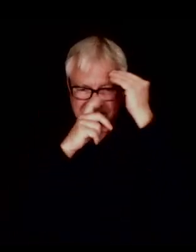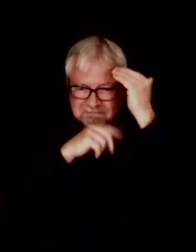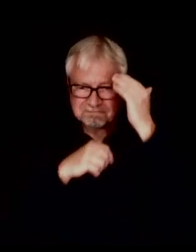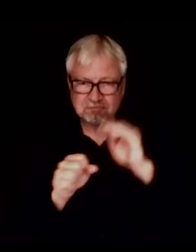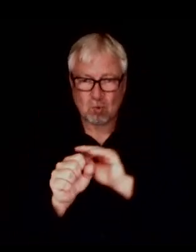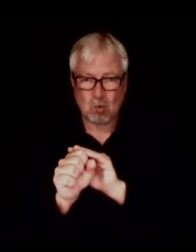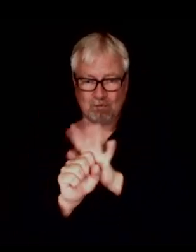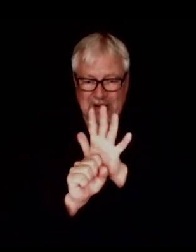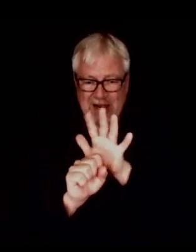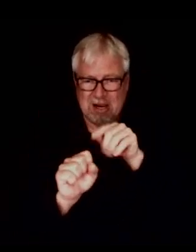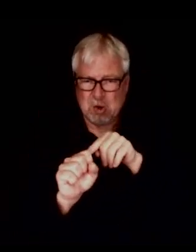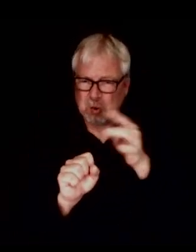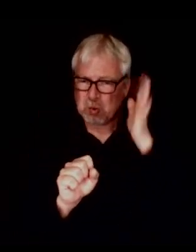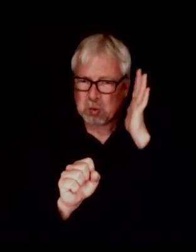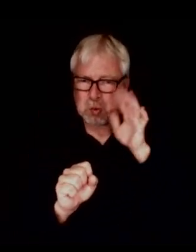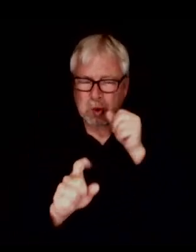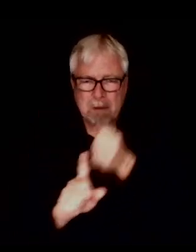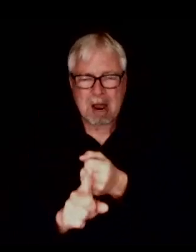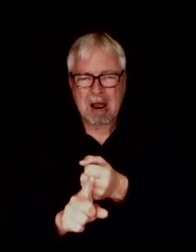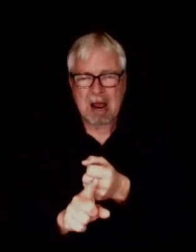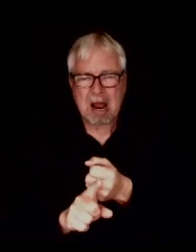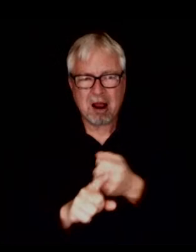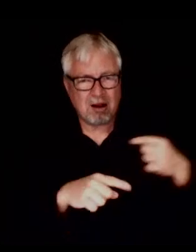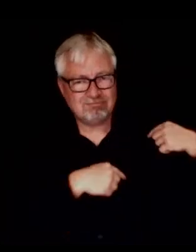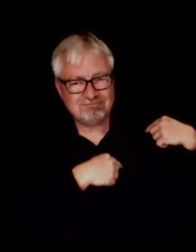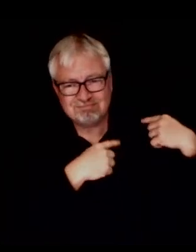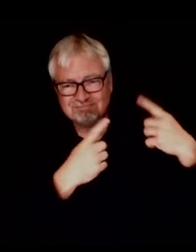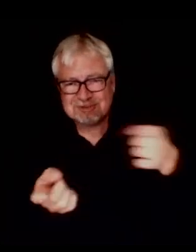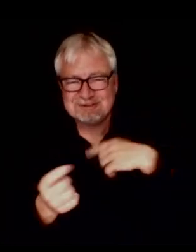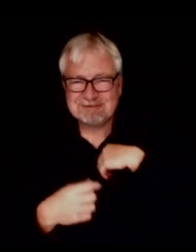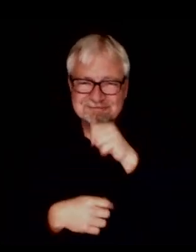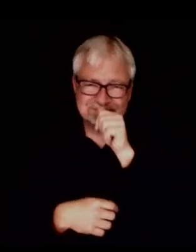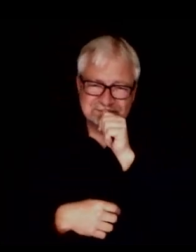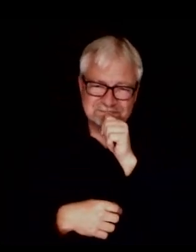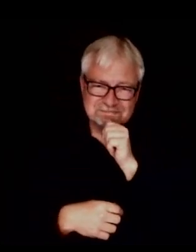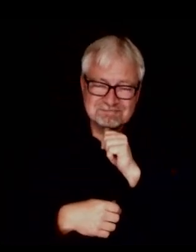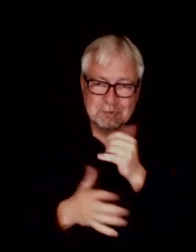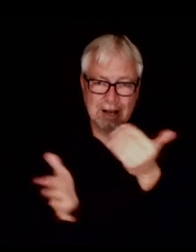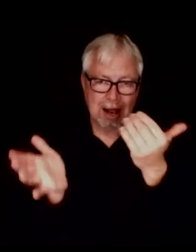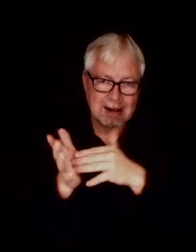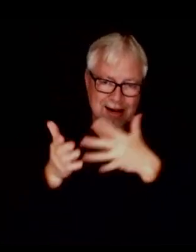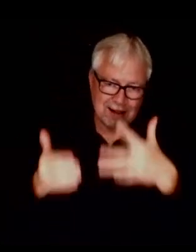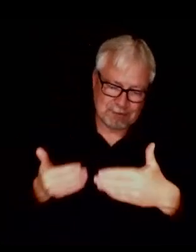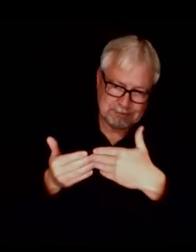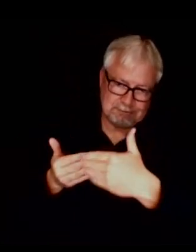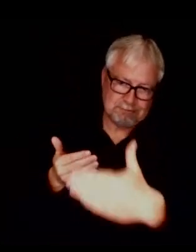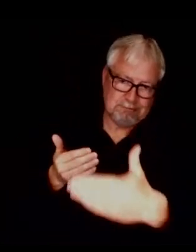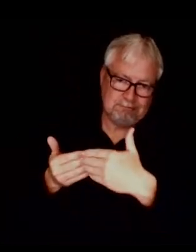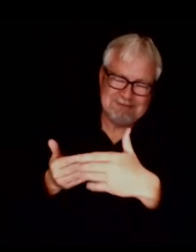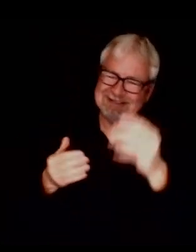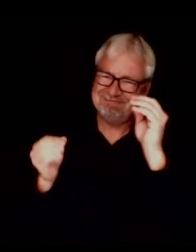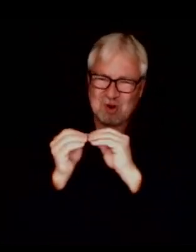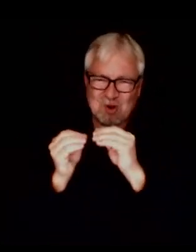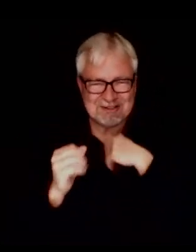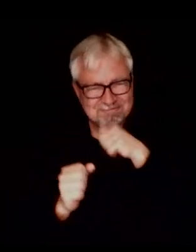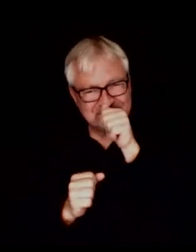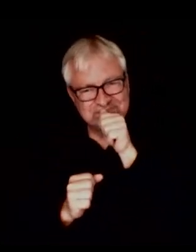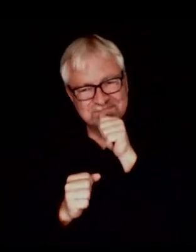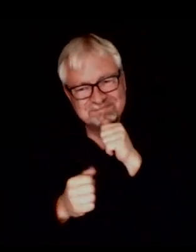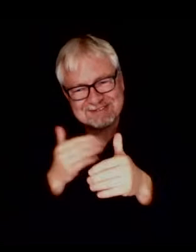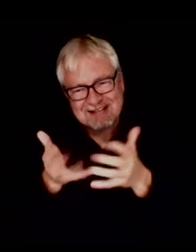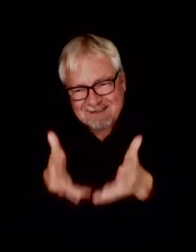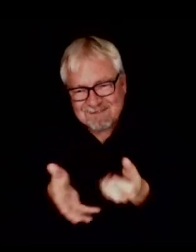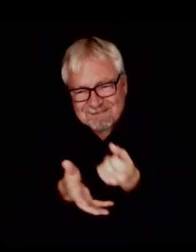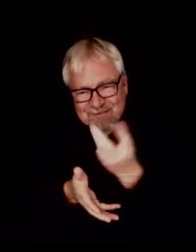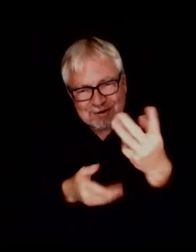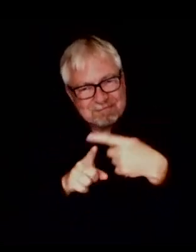longer. How quickly we get to the end, what happens over the next couple of months for our community and specifically for our